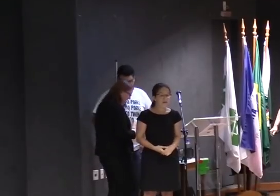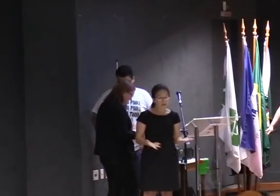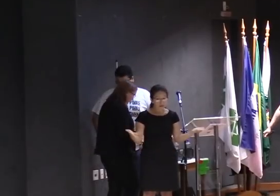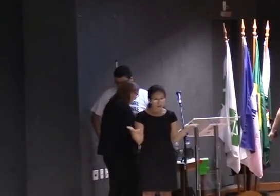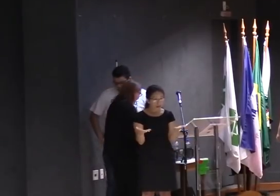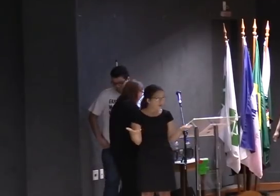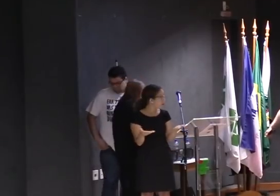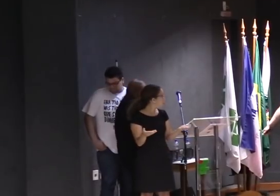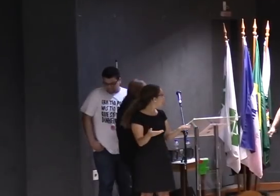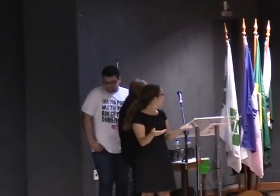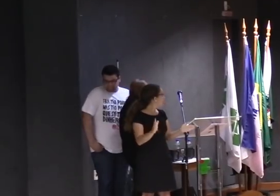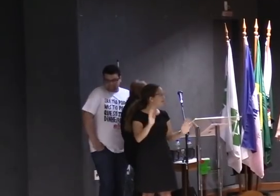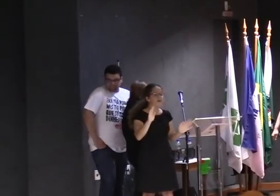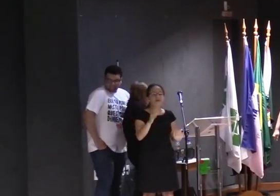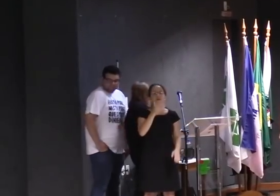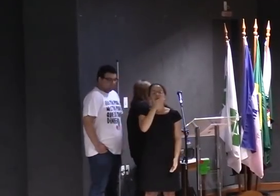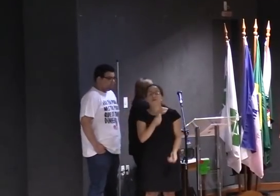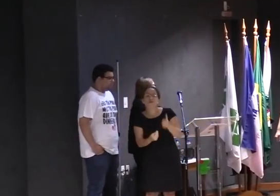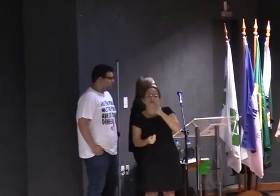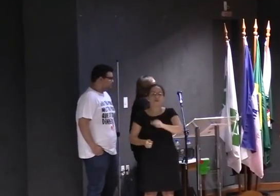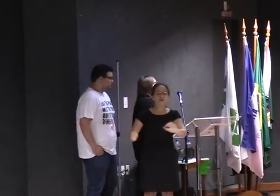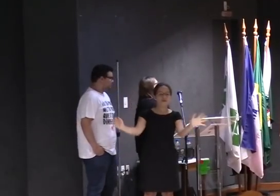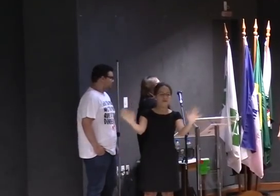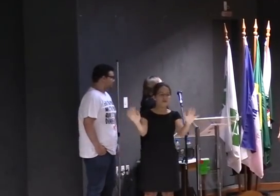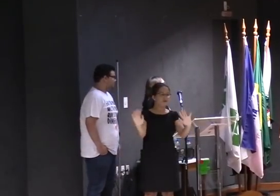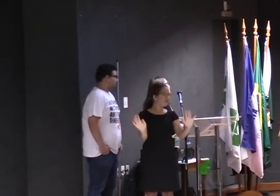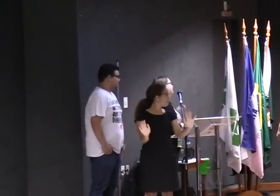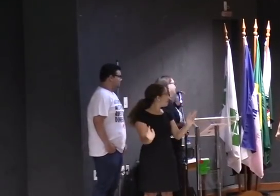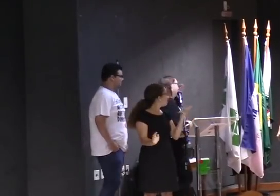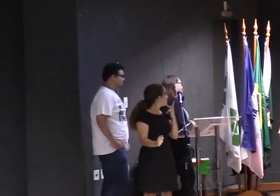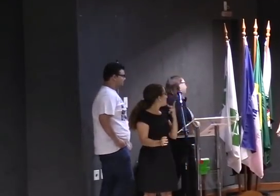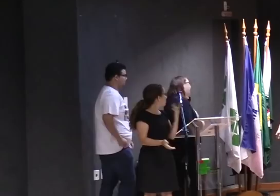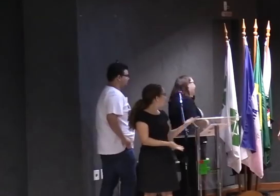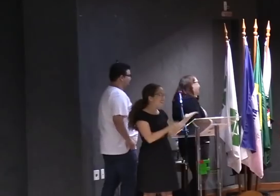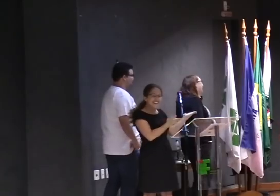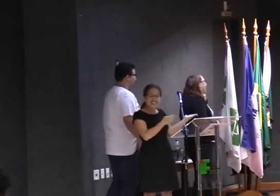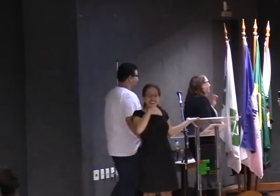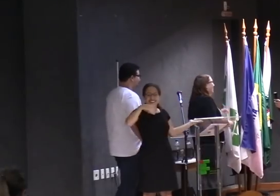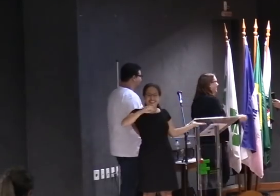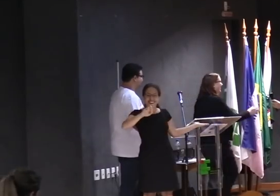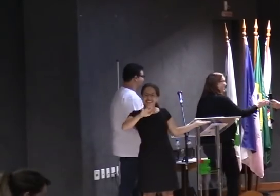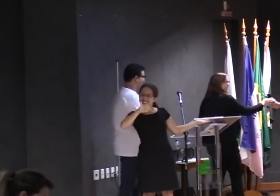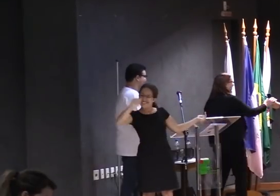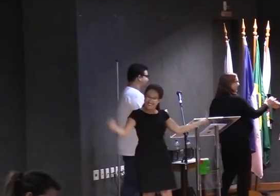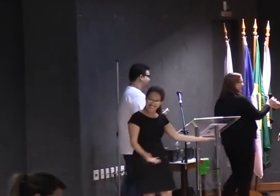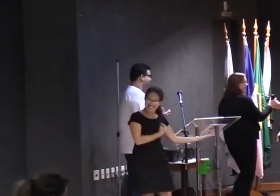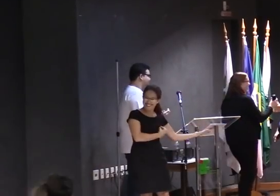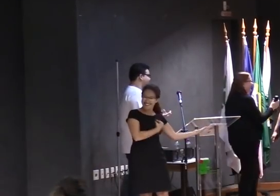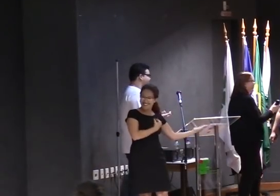Now, ladies and gentlemen, with you, Ms. Maria.